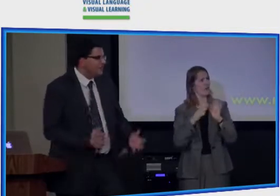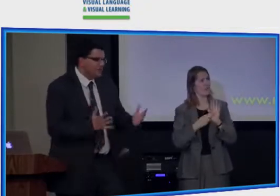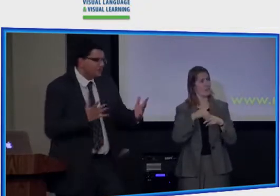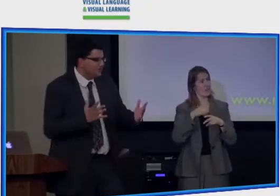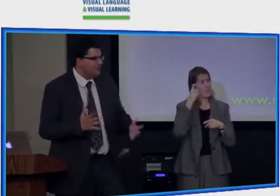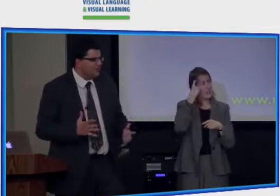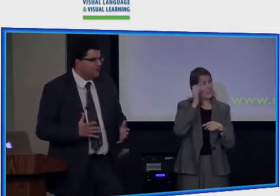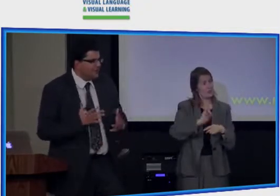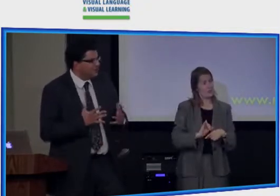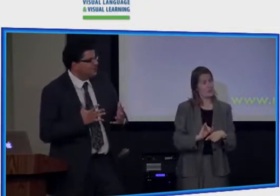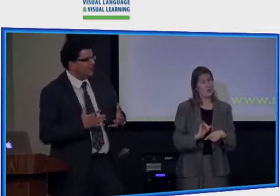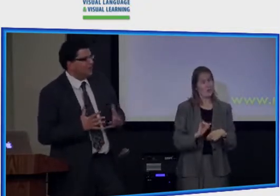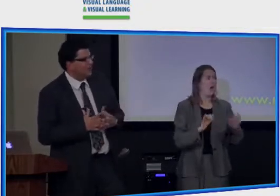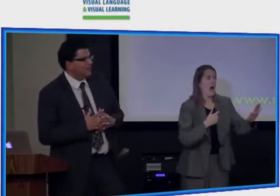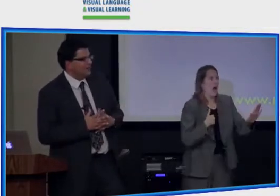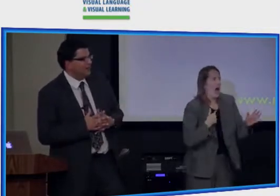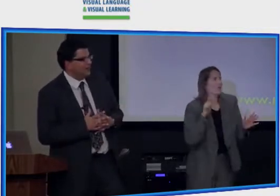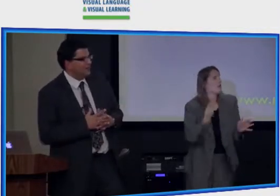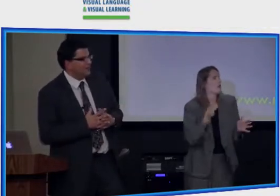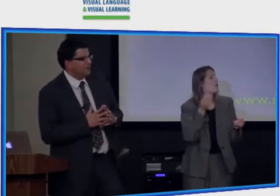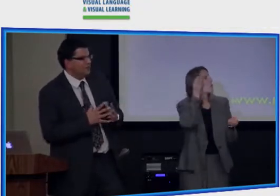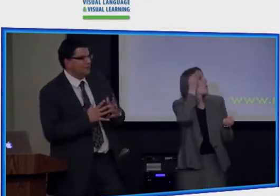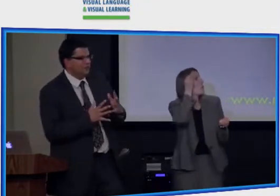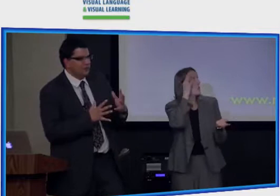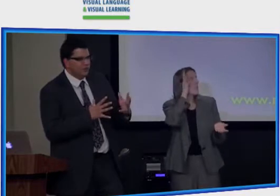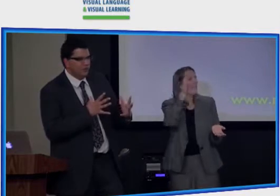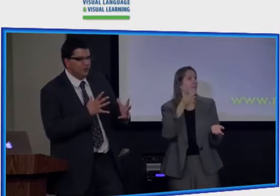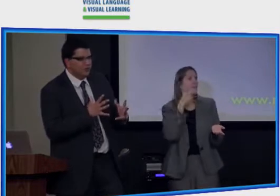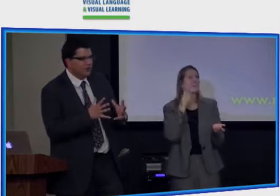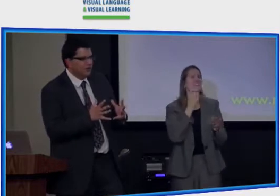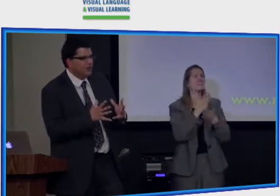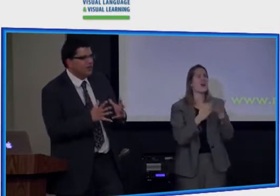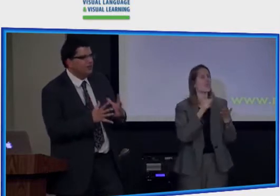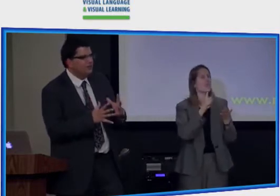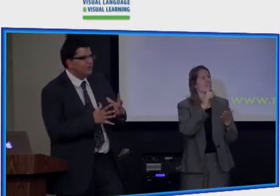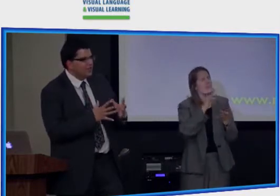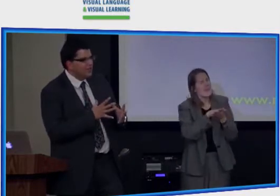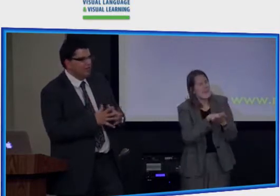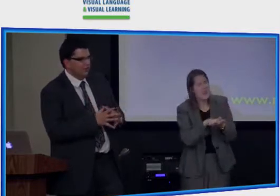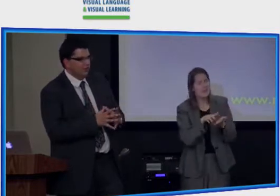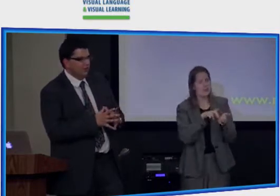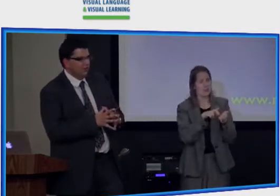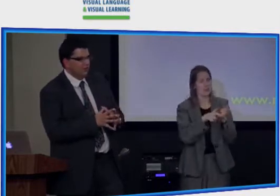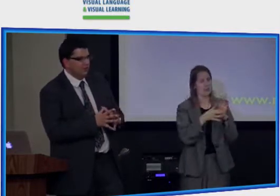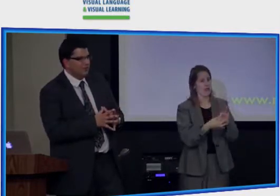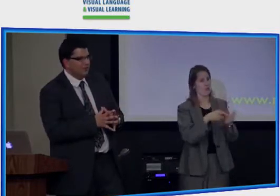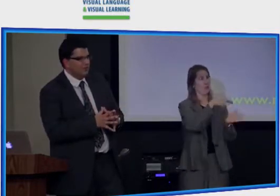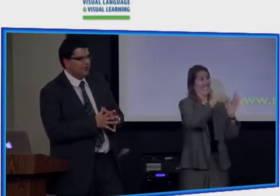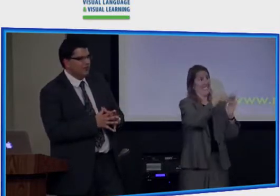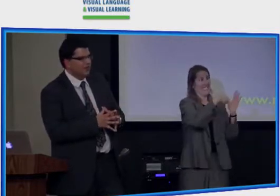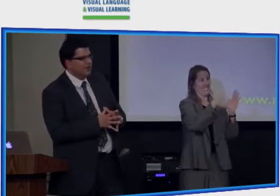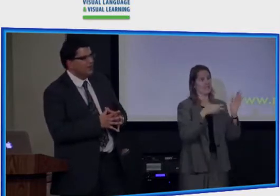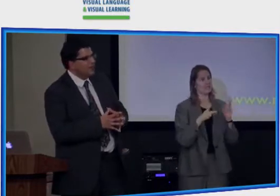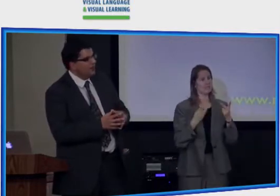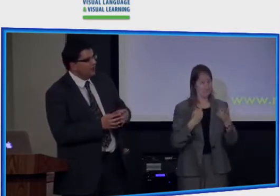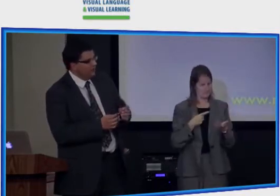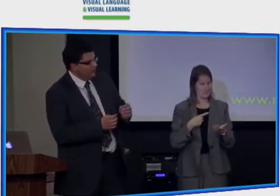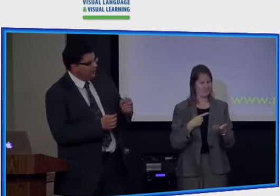But that's just, I'm just speculating about this because of some beautiful work in reading where people have shown